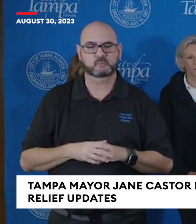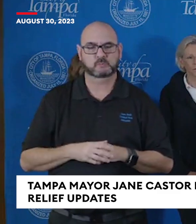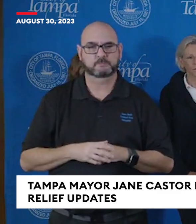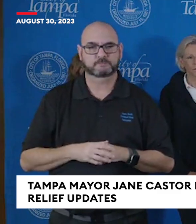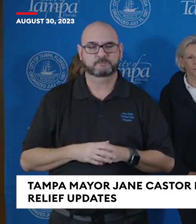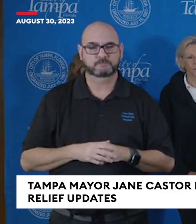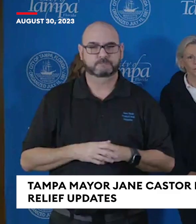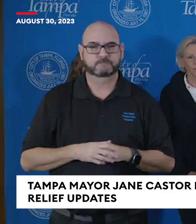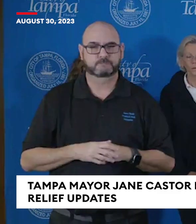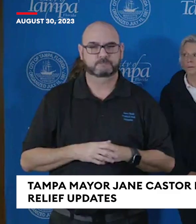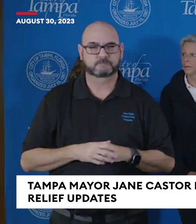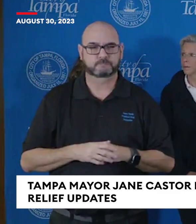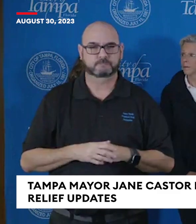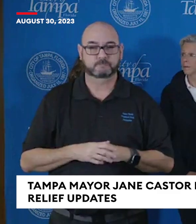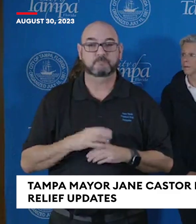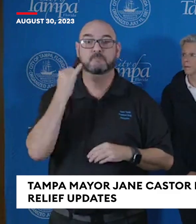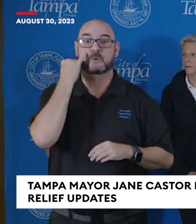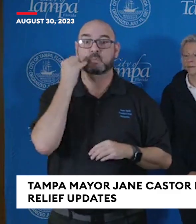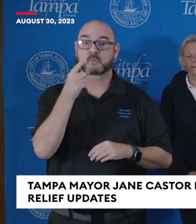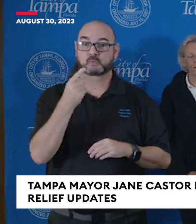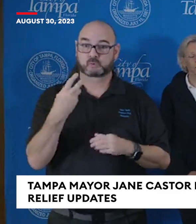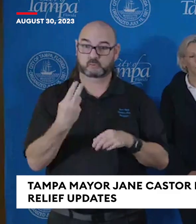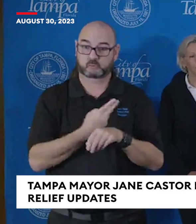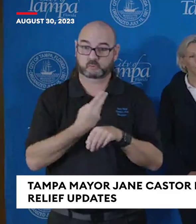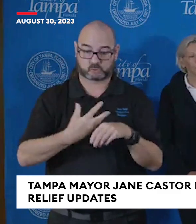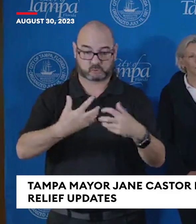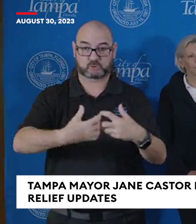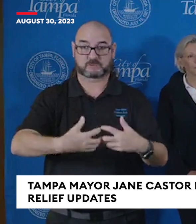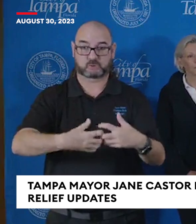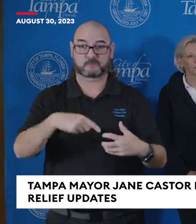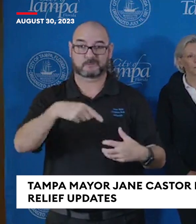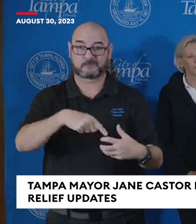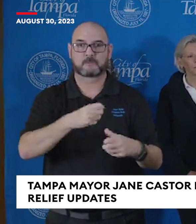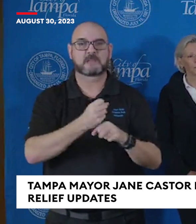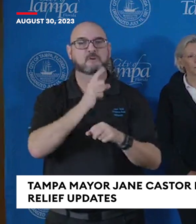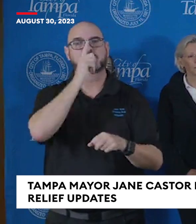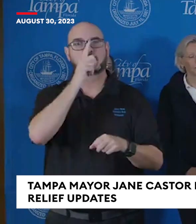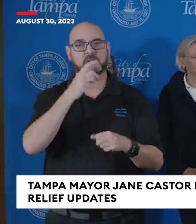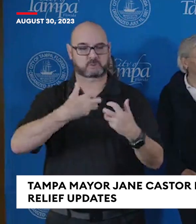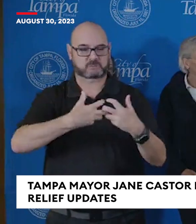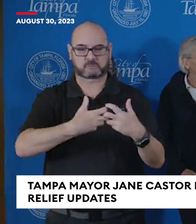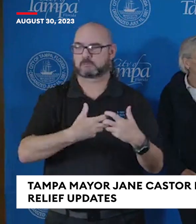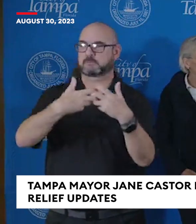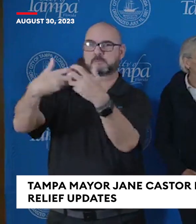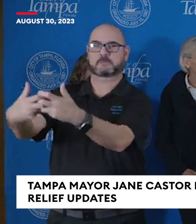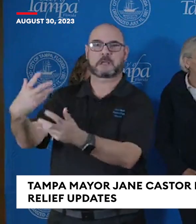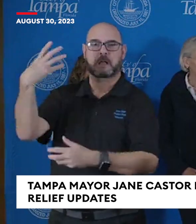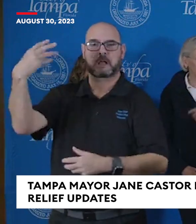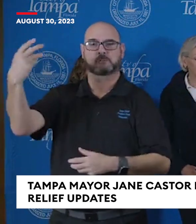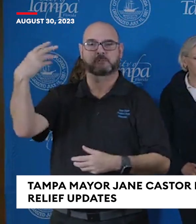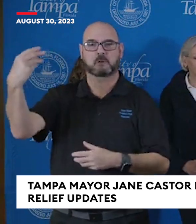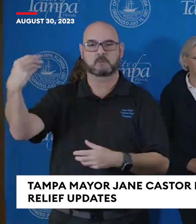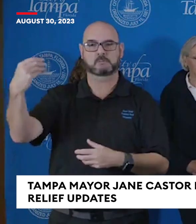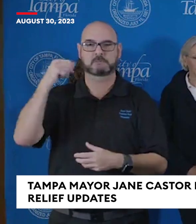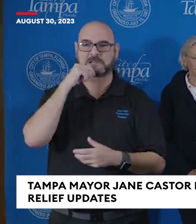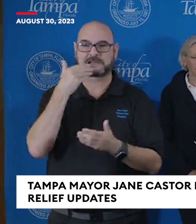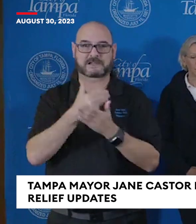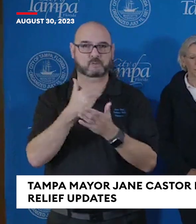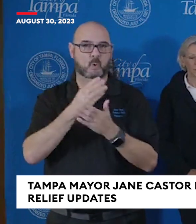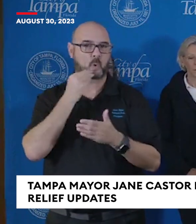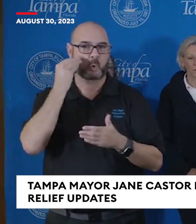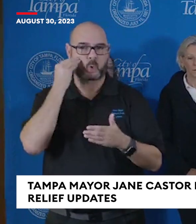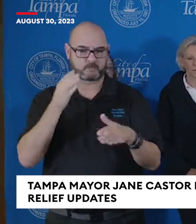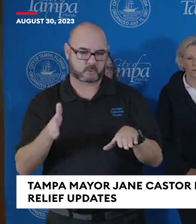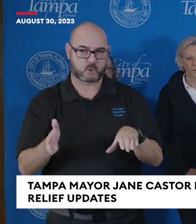if you decide to use a portable generator, to make sure that it is outside, away from the windows, and far away from your home. We do not